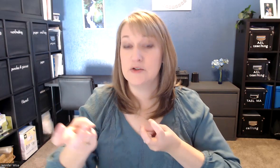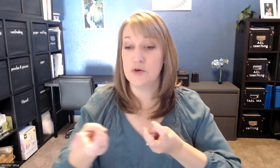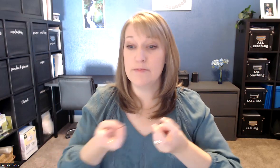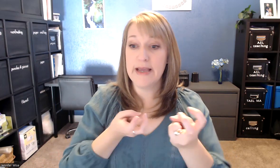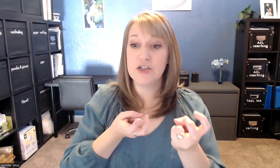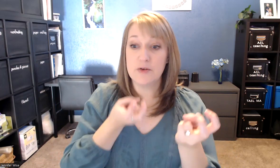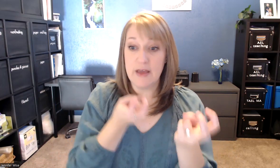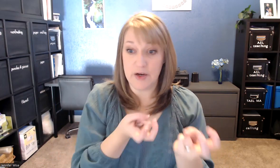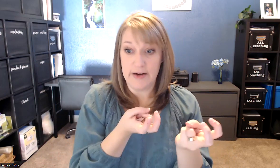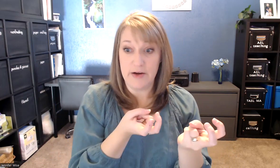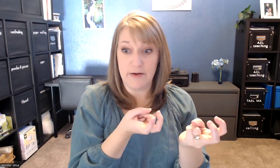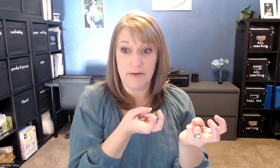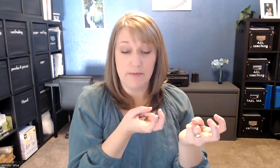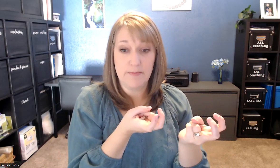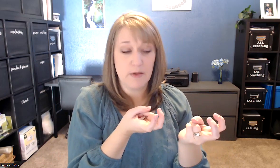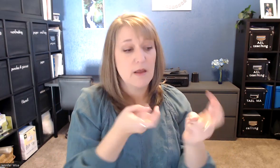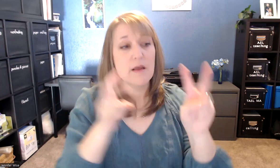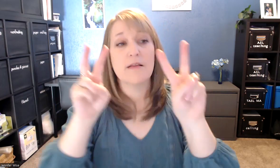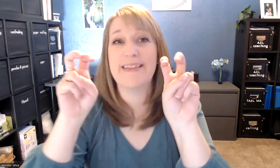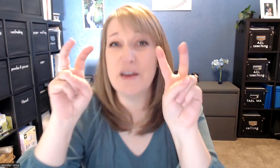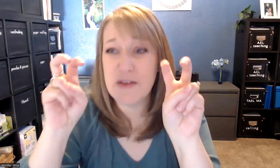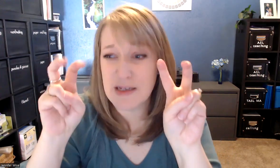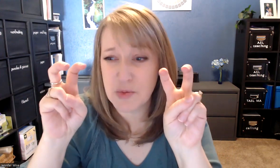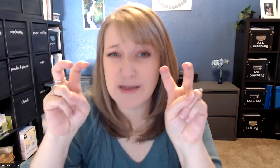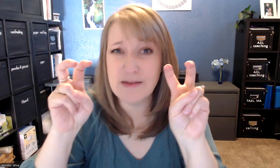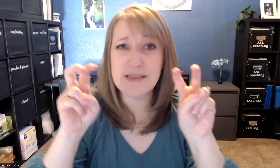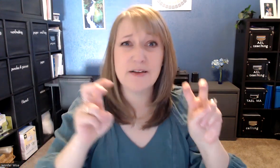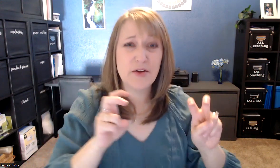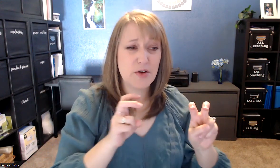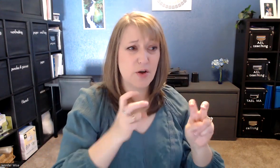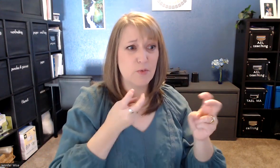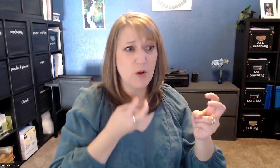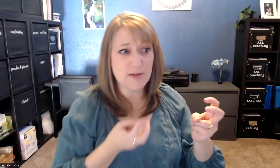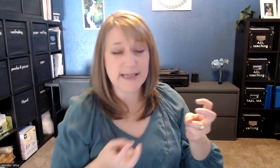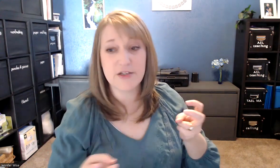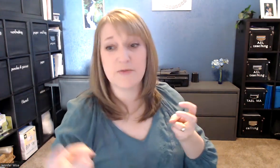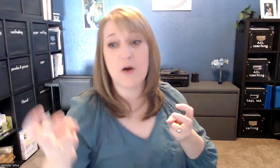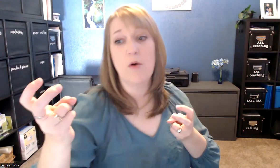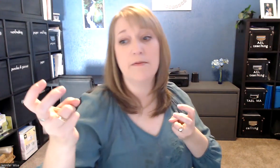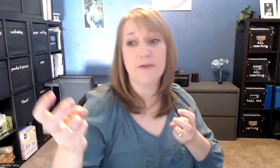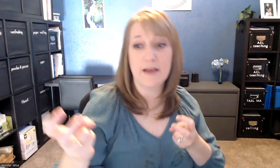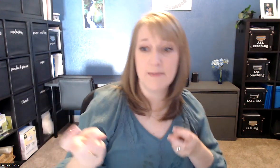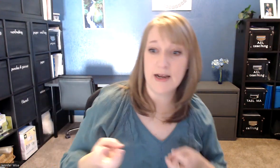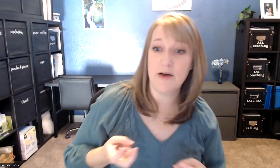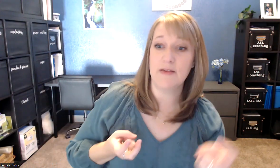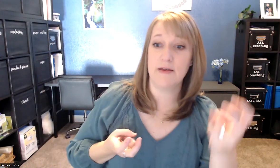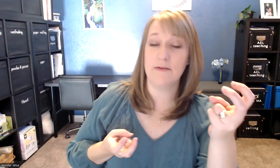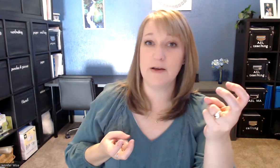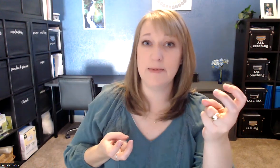So make sure that you're like, think of these as wheels. On roller skates, you've got one foot coming out and the other foot coming